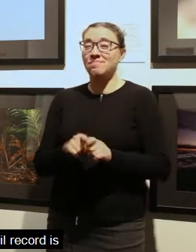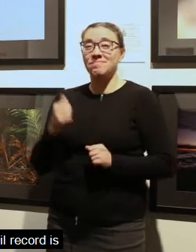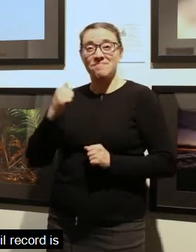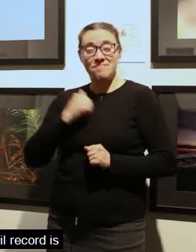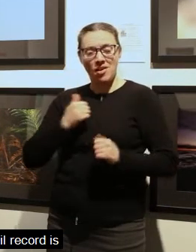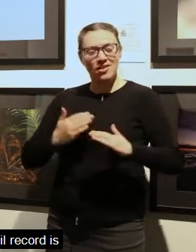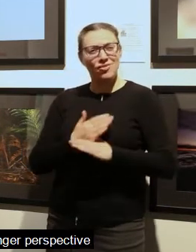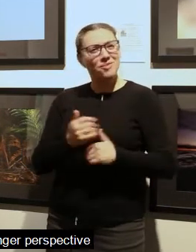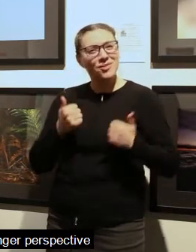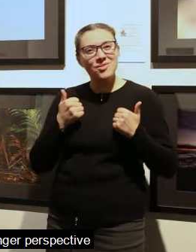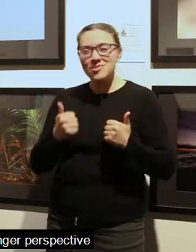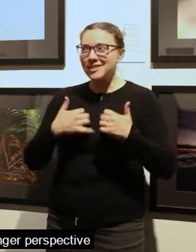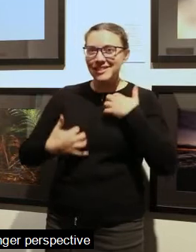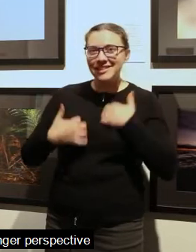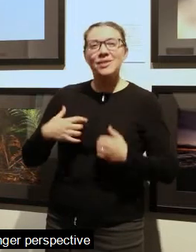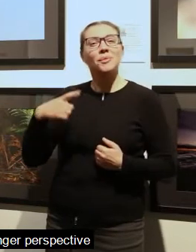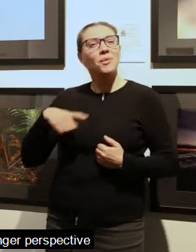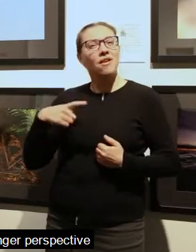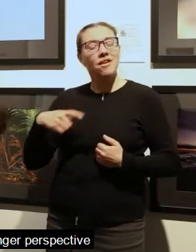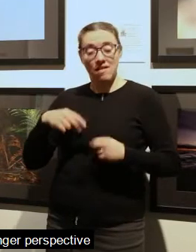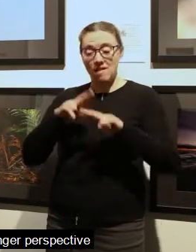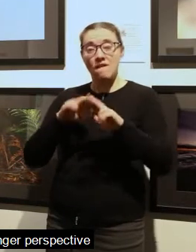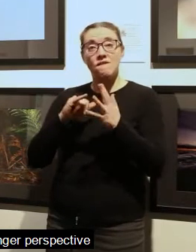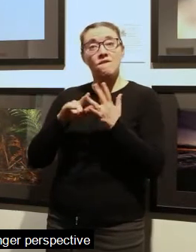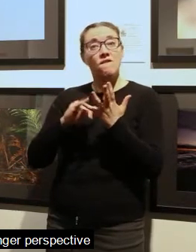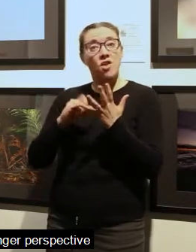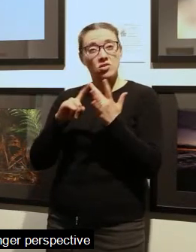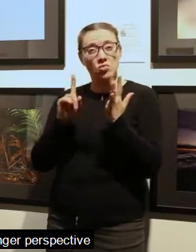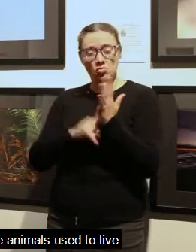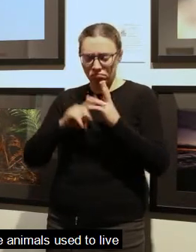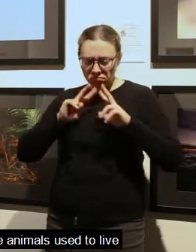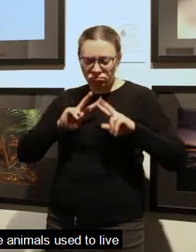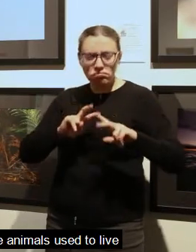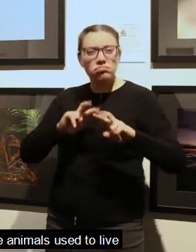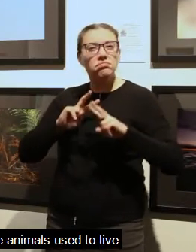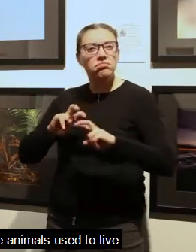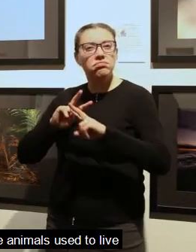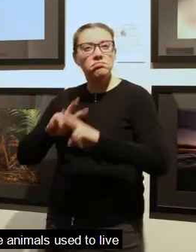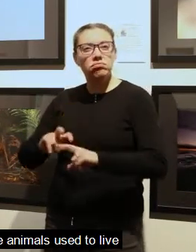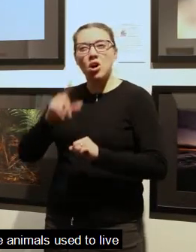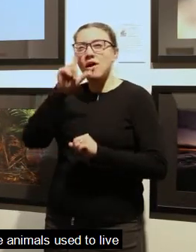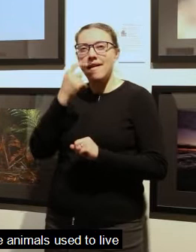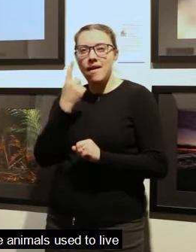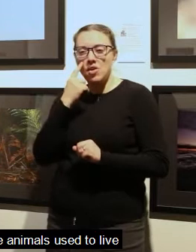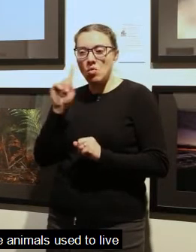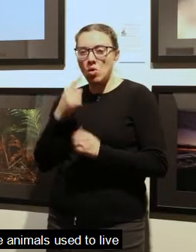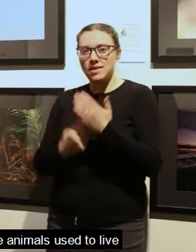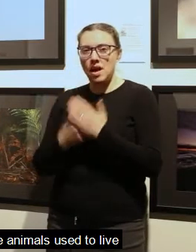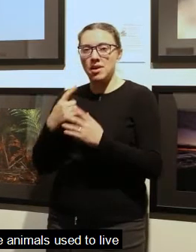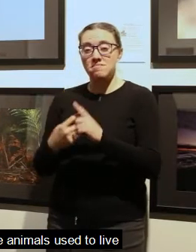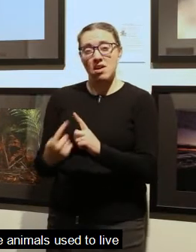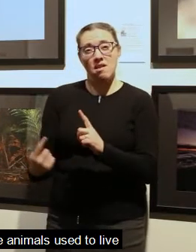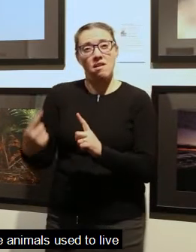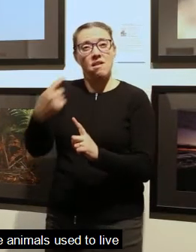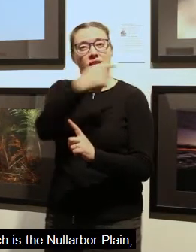studying the fossil record is that I get to see a much longer perspective back in time for where our native animals used